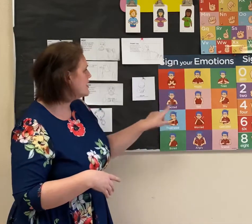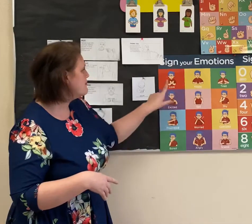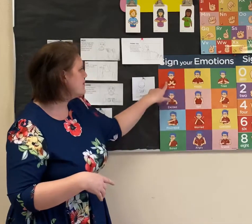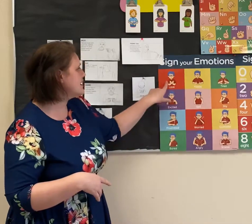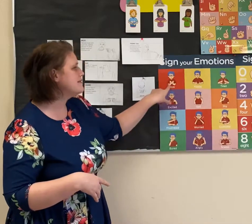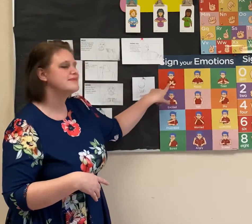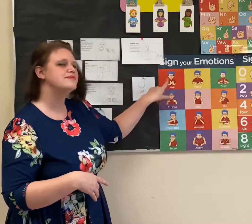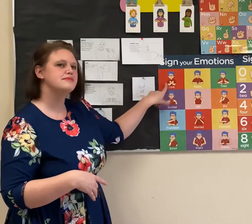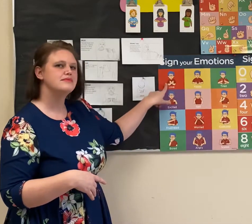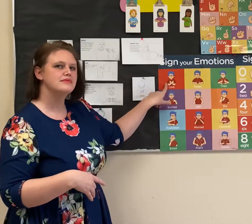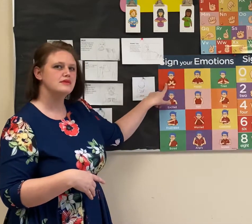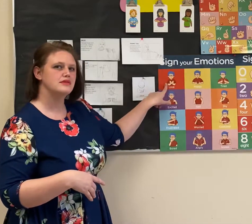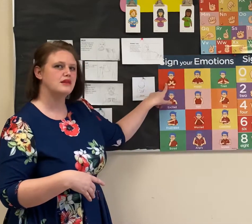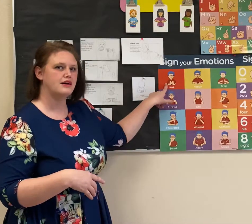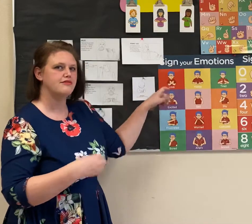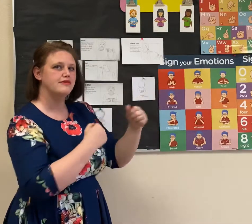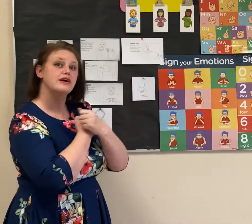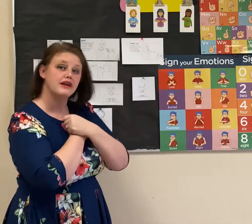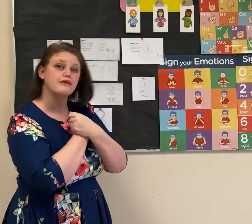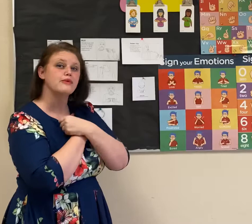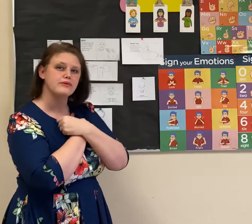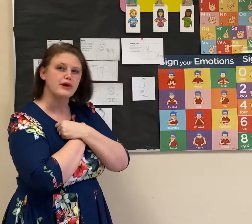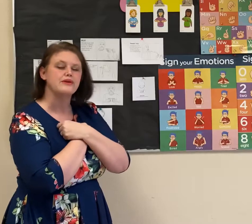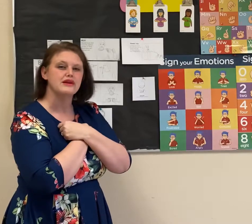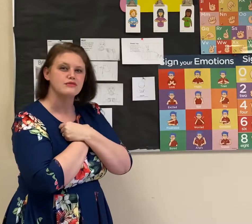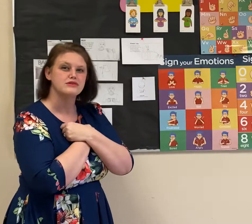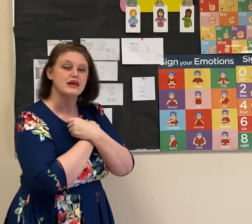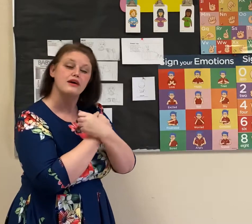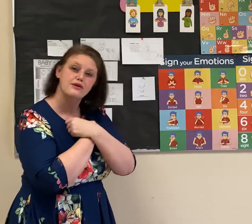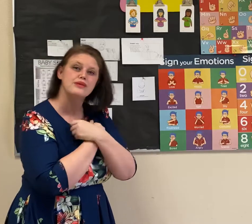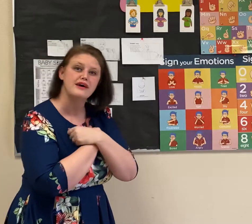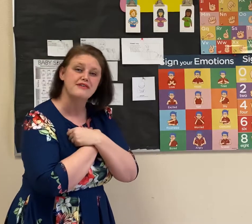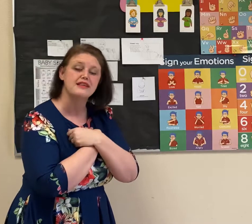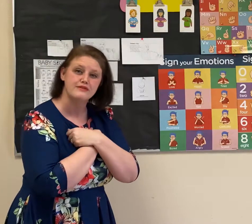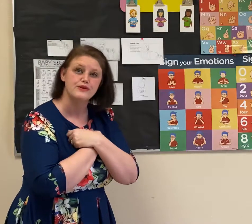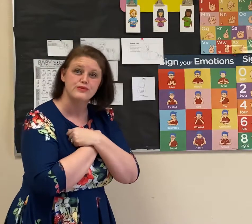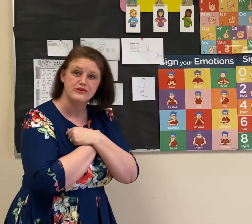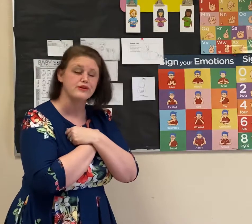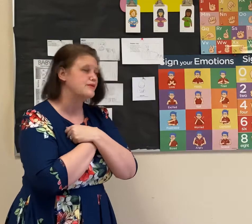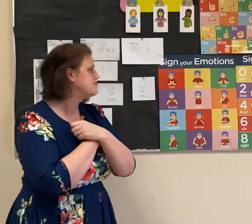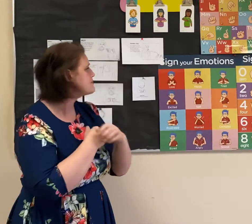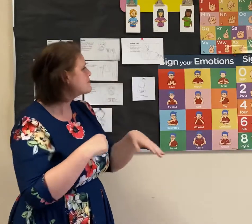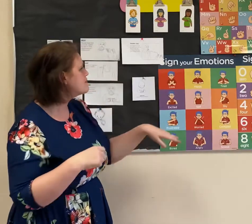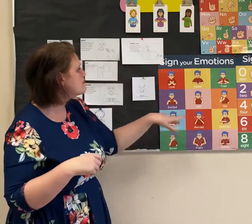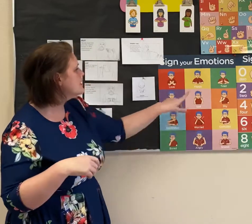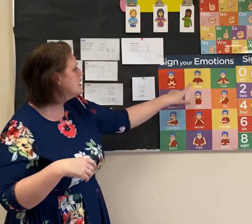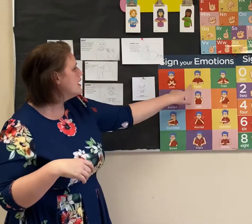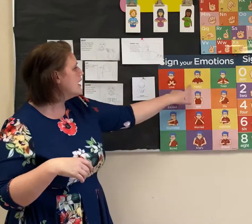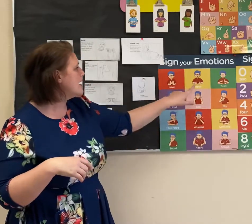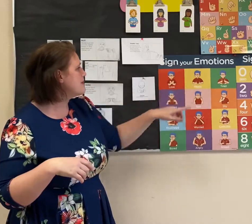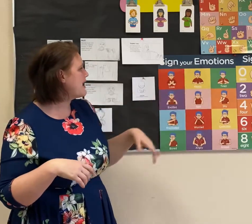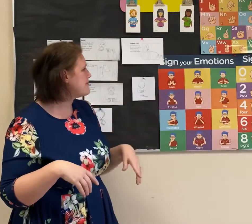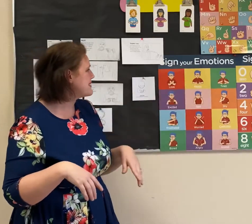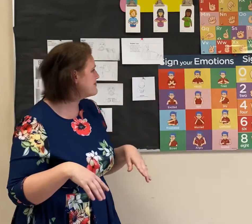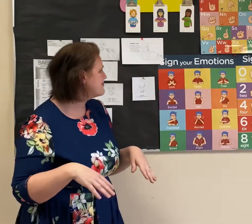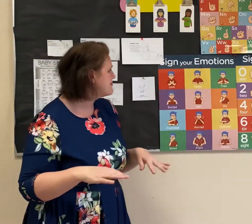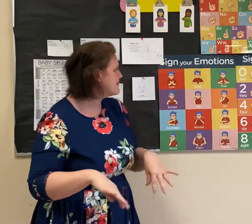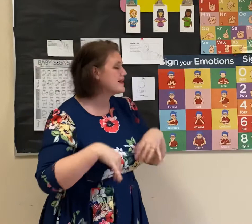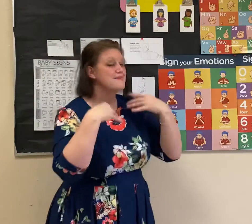point love, and I will go and I will say, oh love, I love you too. I'm happy. I'm